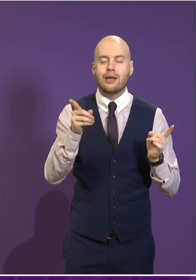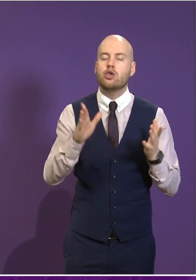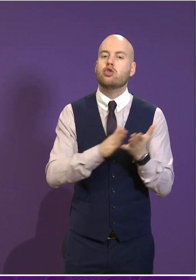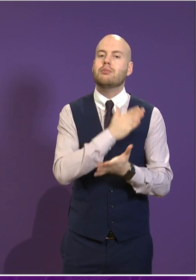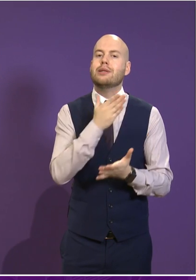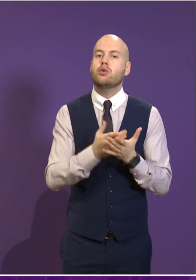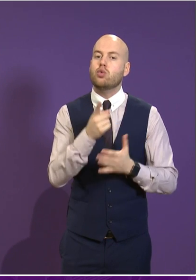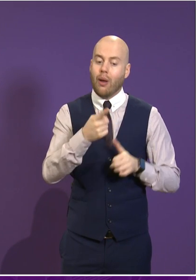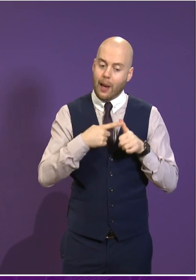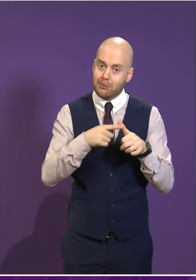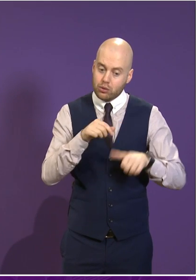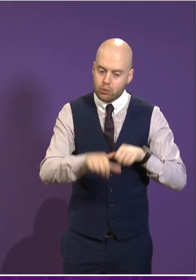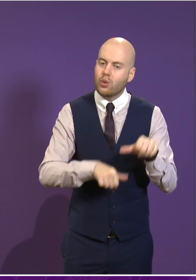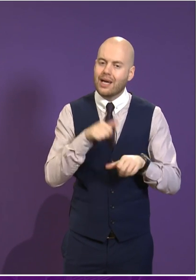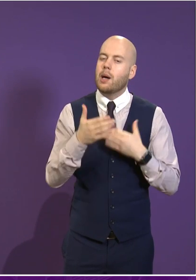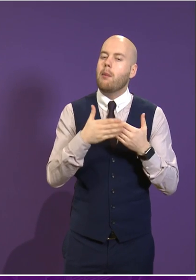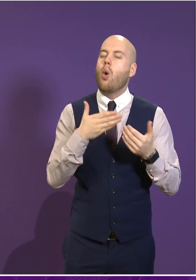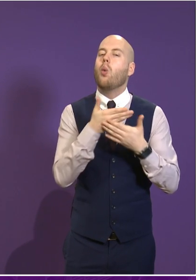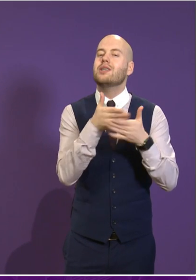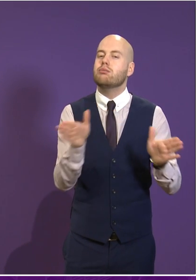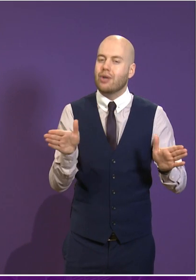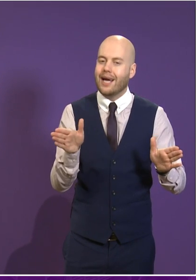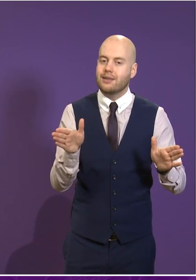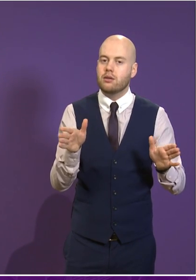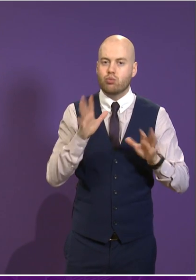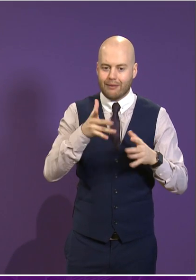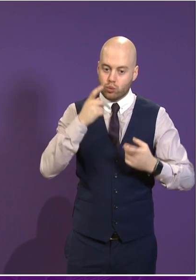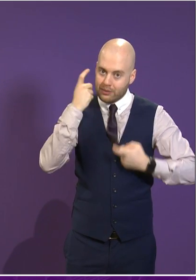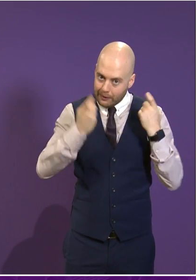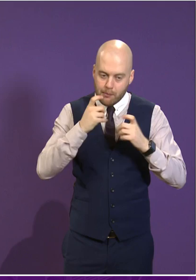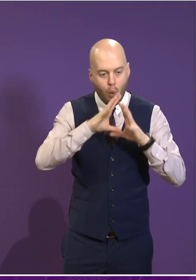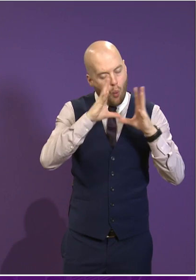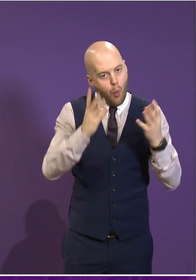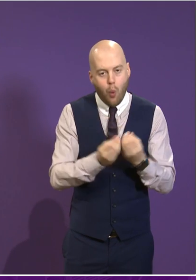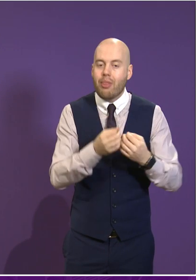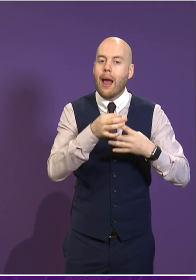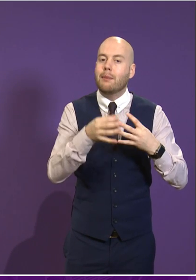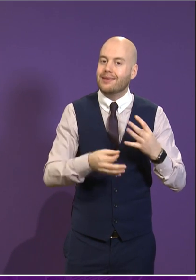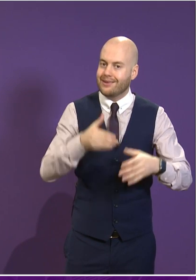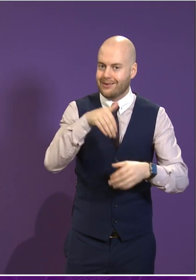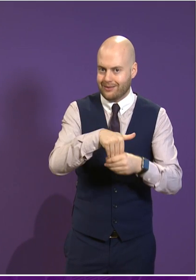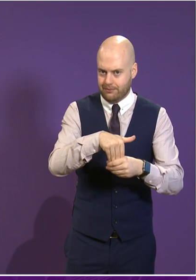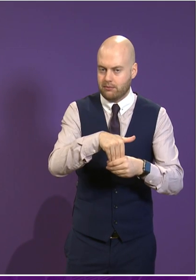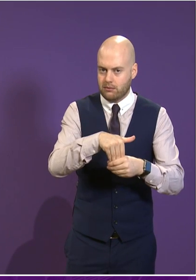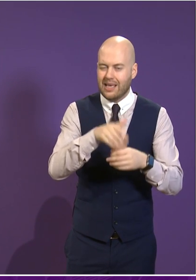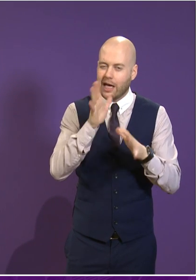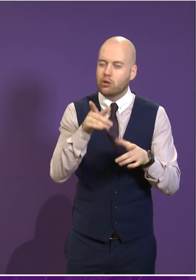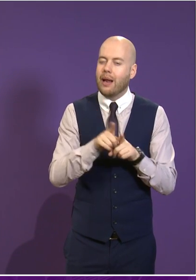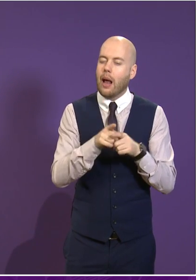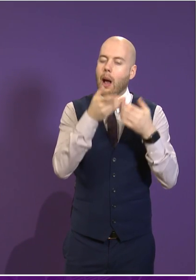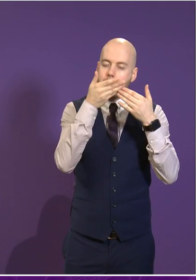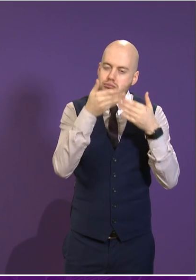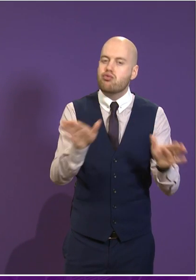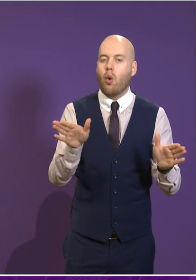more widespread, and, you know, the factors that are taken into account are broader than the ones that are currently